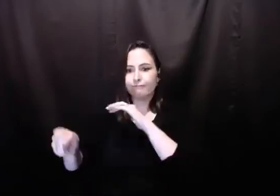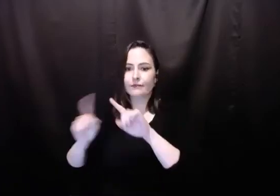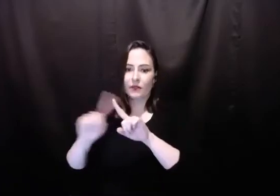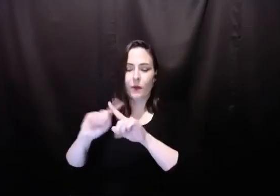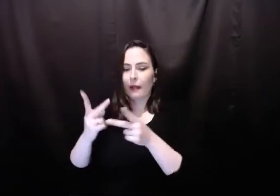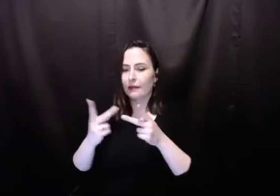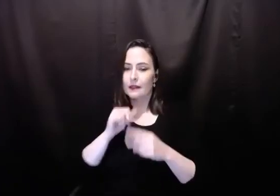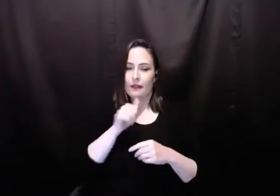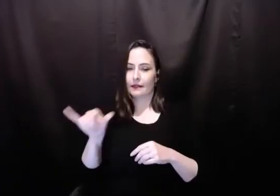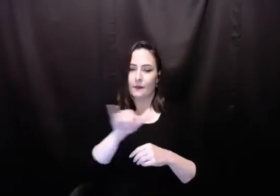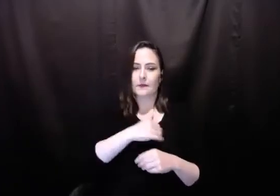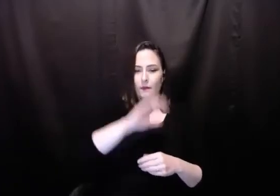corporal